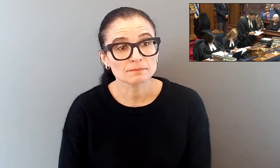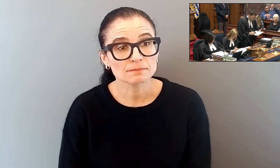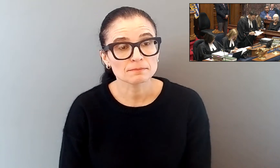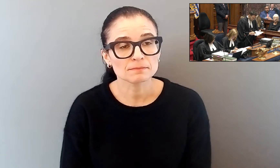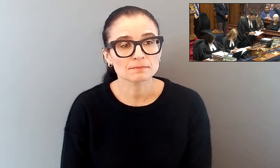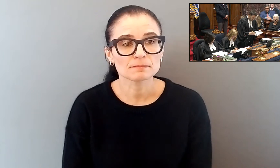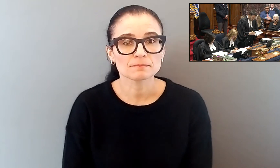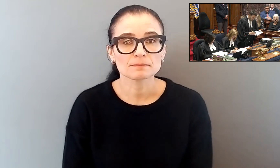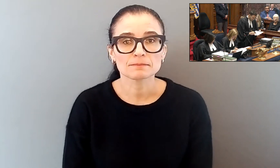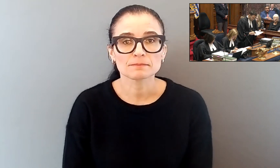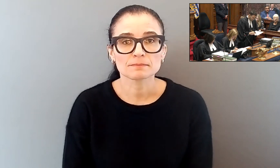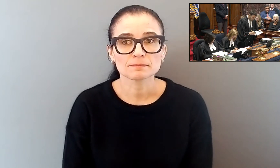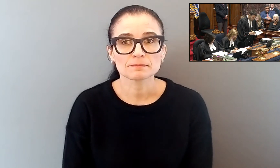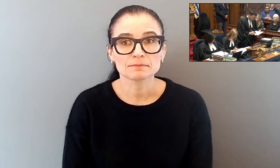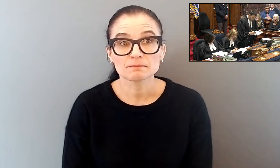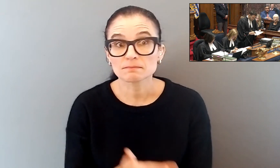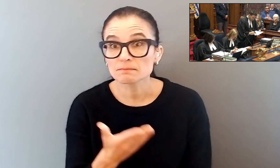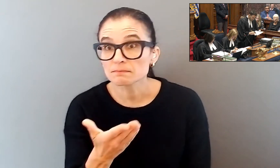MLA Phillip.